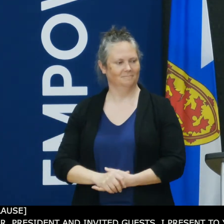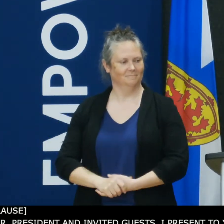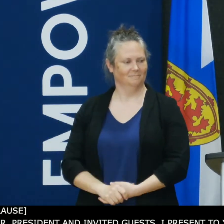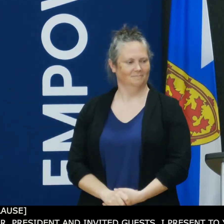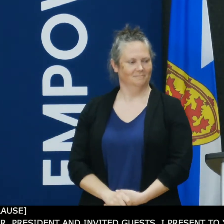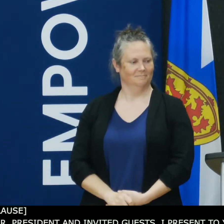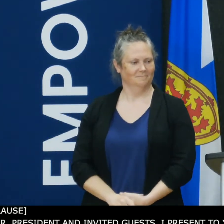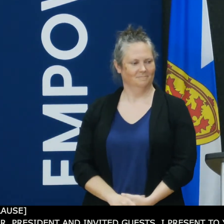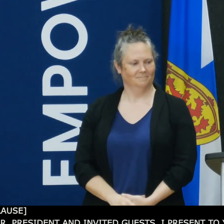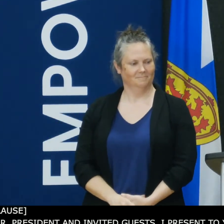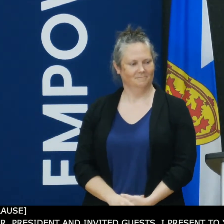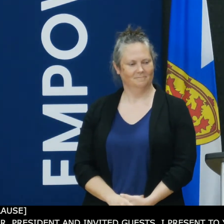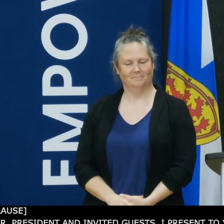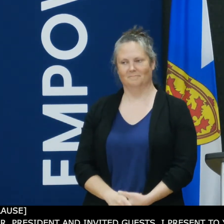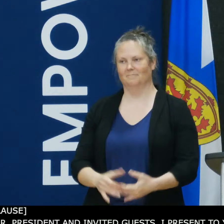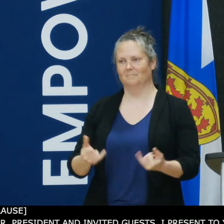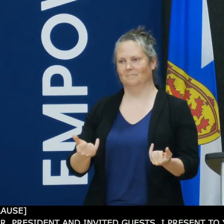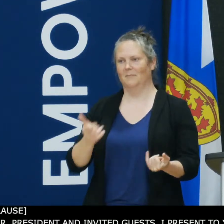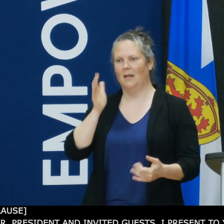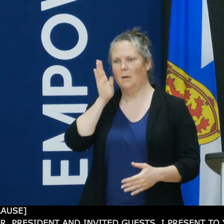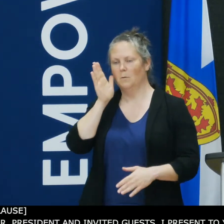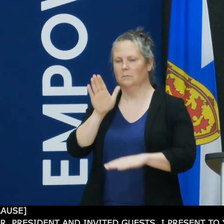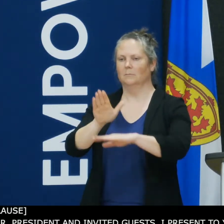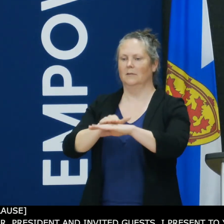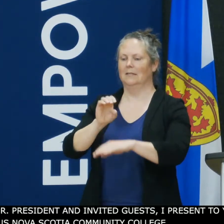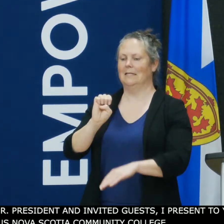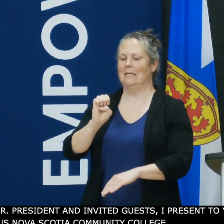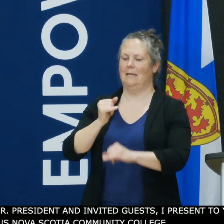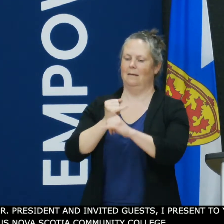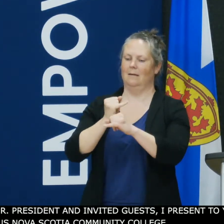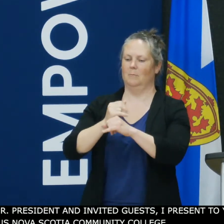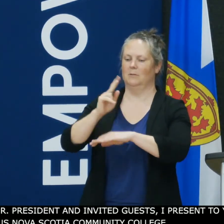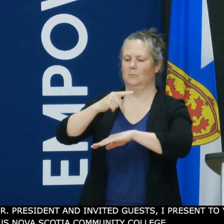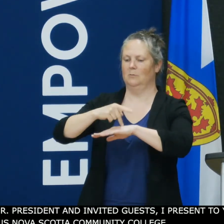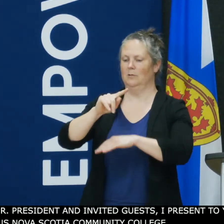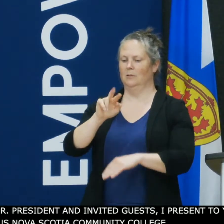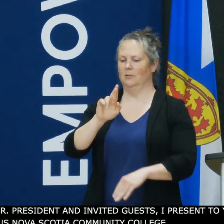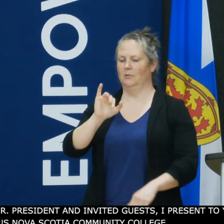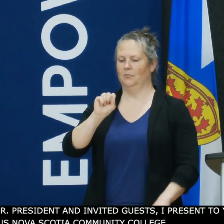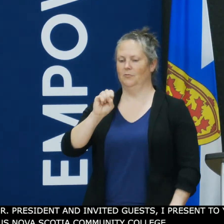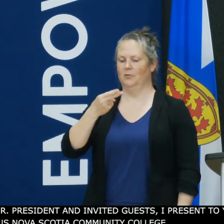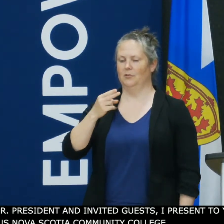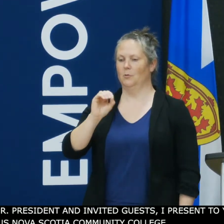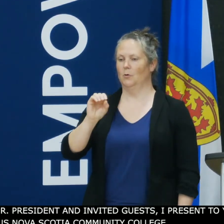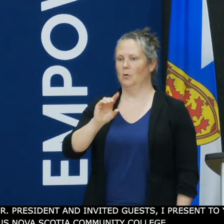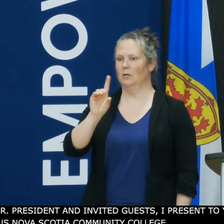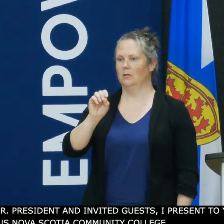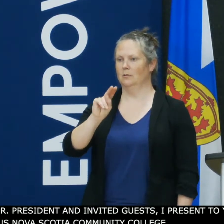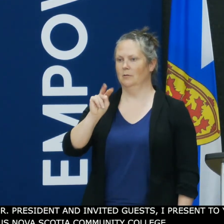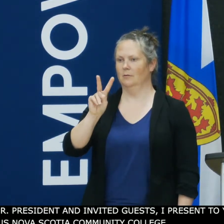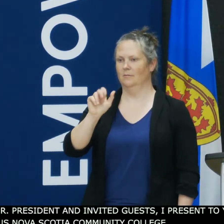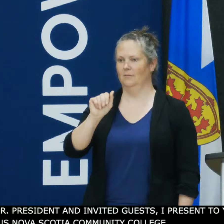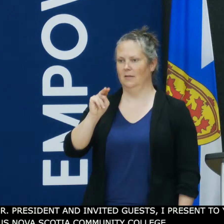I will now call on eCampus Principal Tricia Donovan to the front of the stage